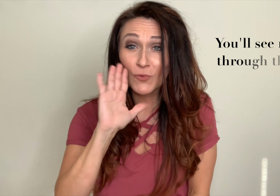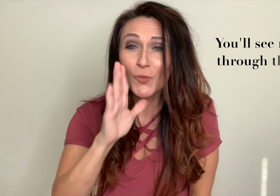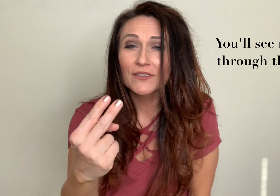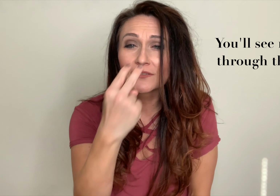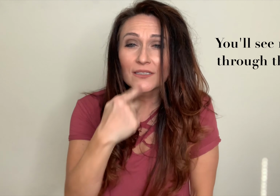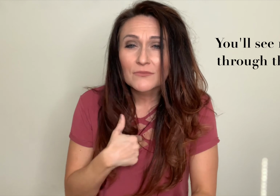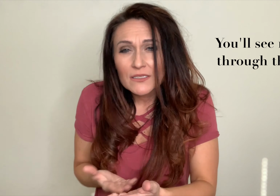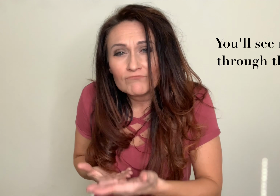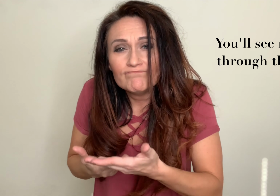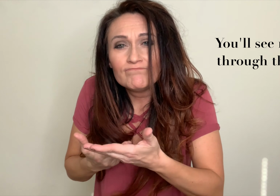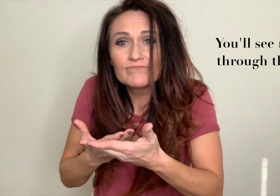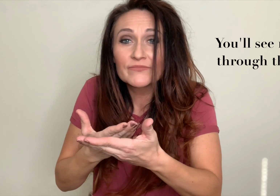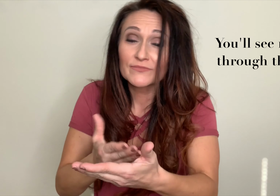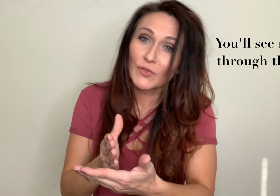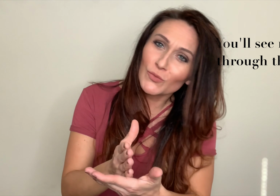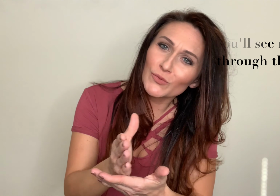through this.